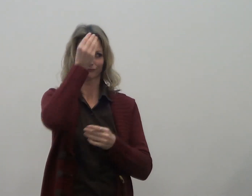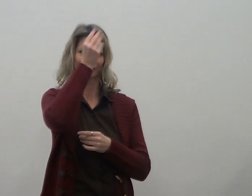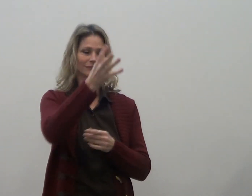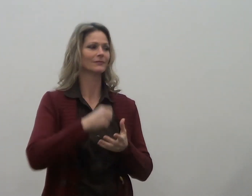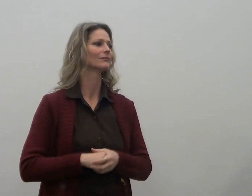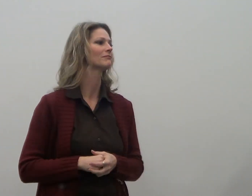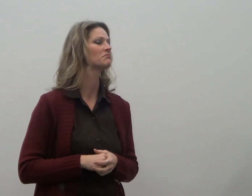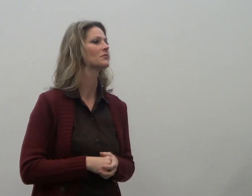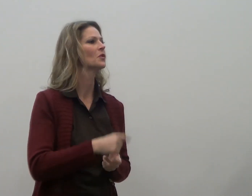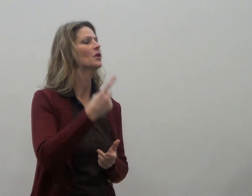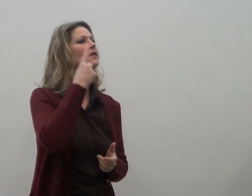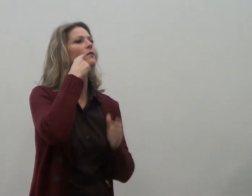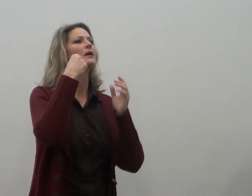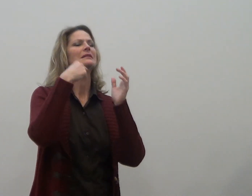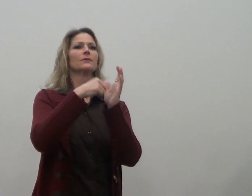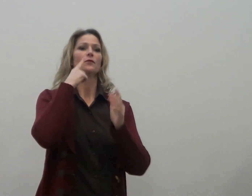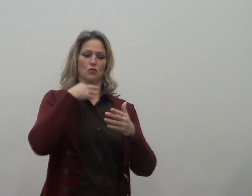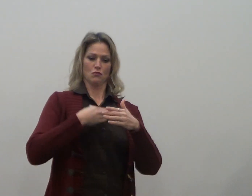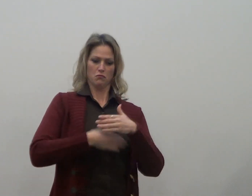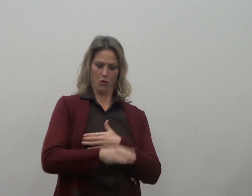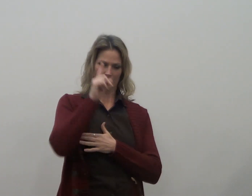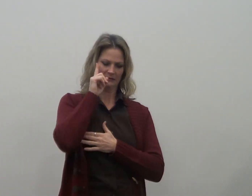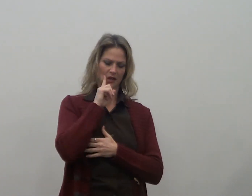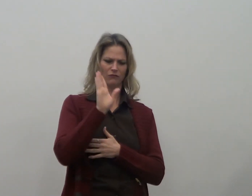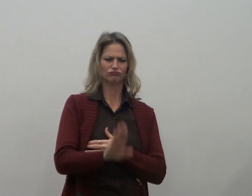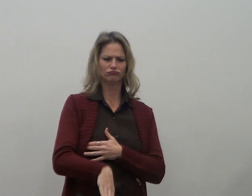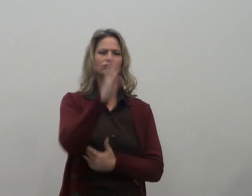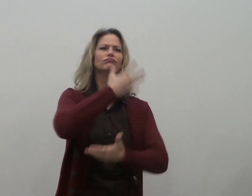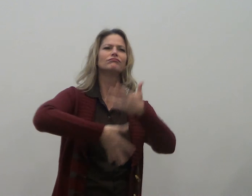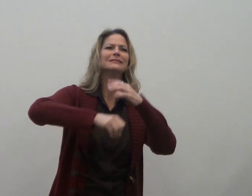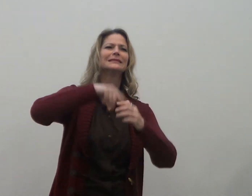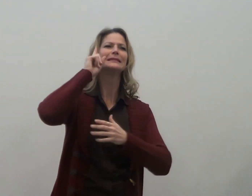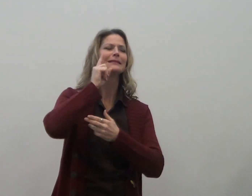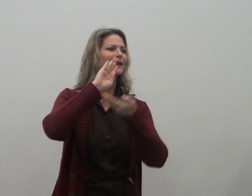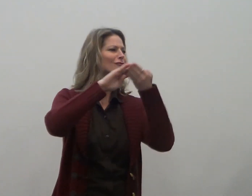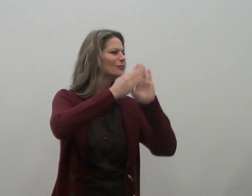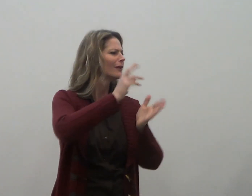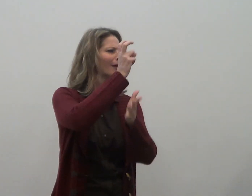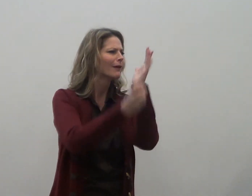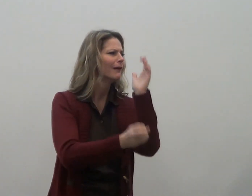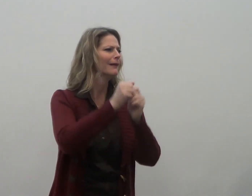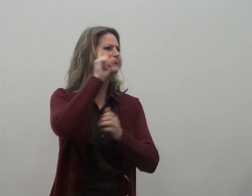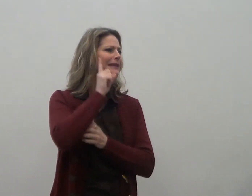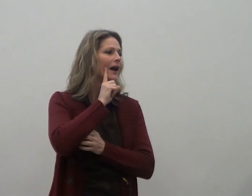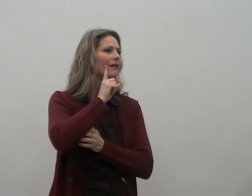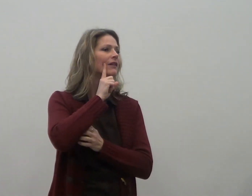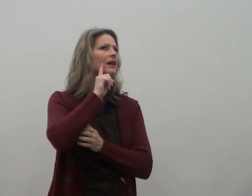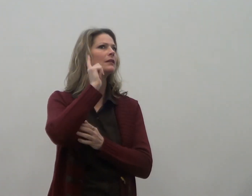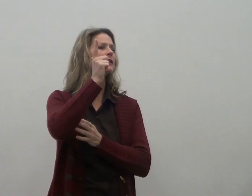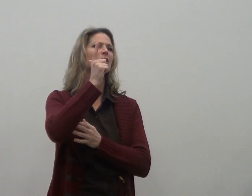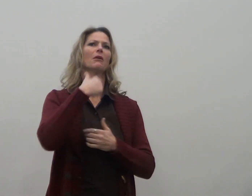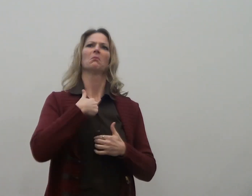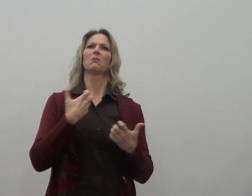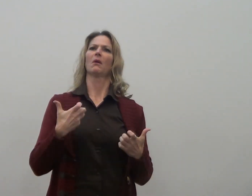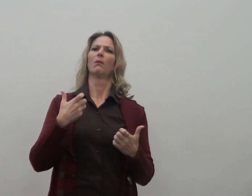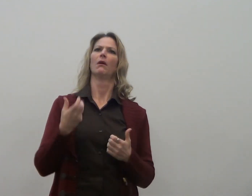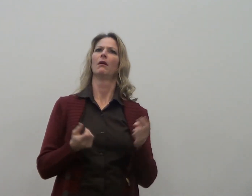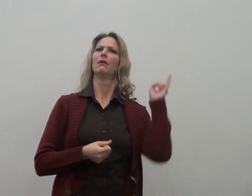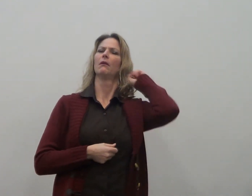you were born deaf and you really like grew up and socialized in the deaf community, and then you get a cochlear implant and then you think,